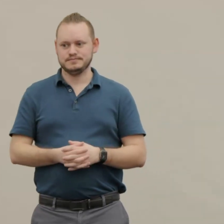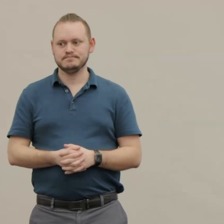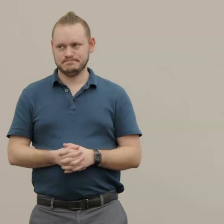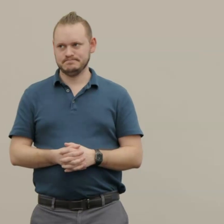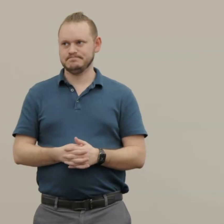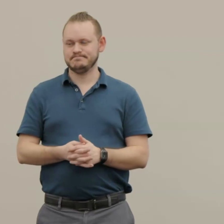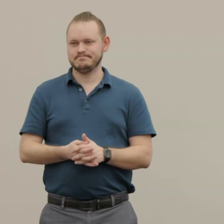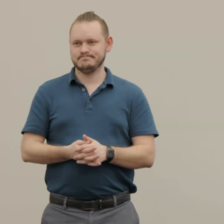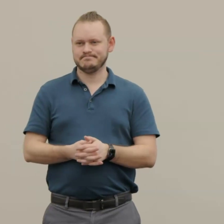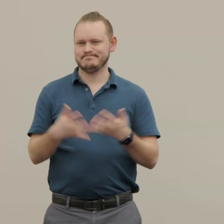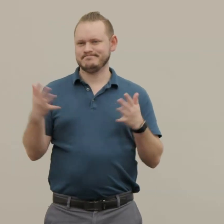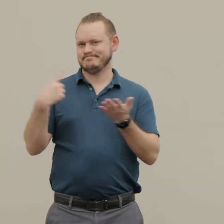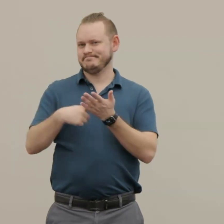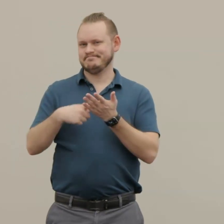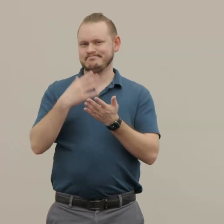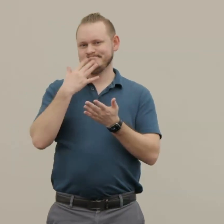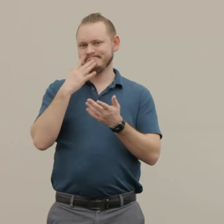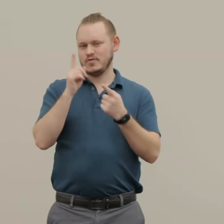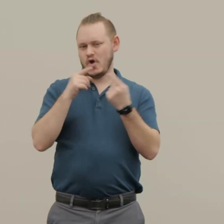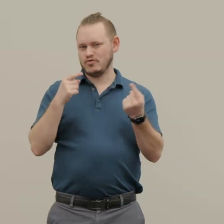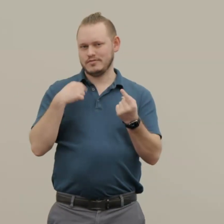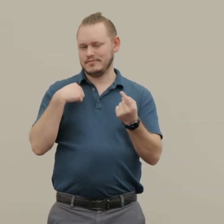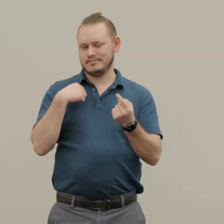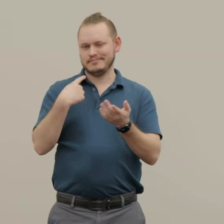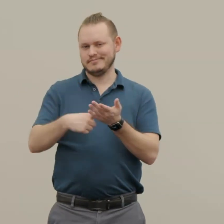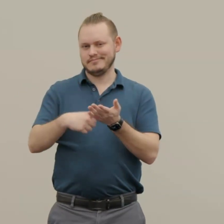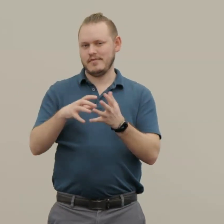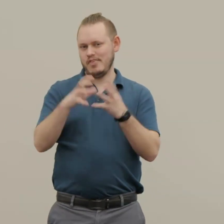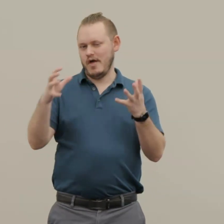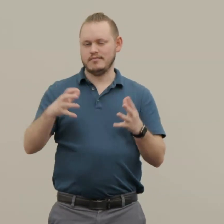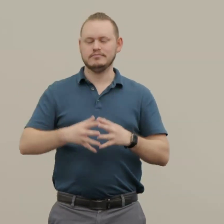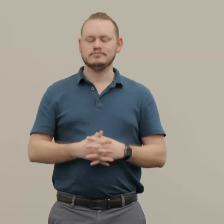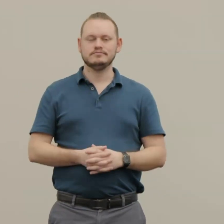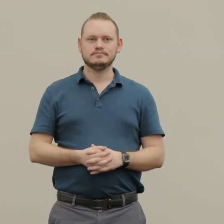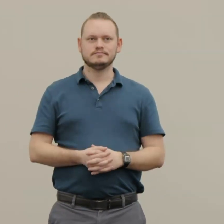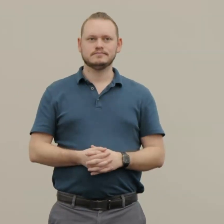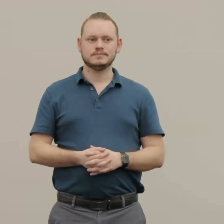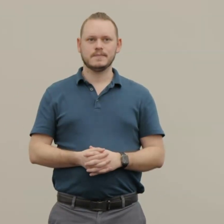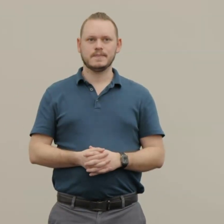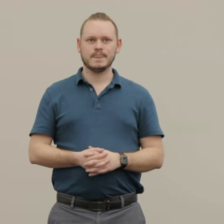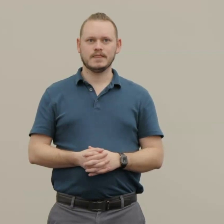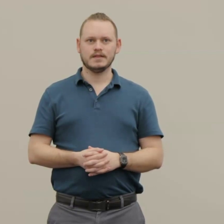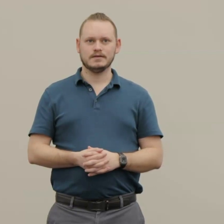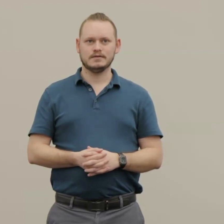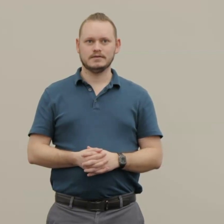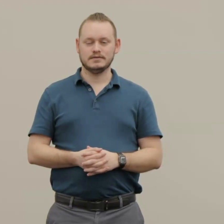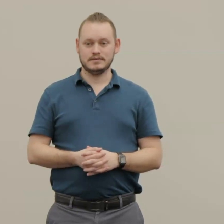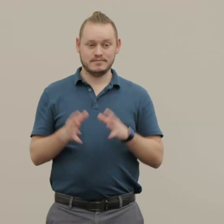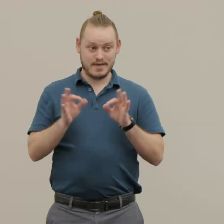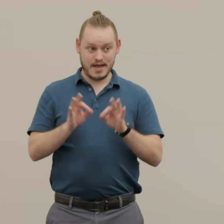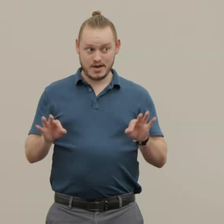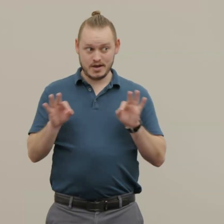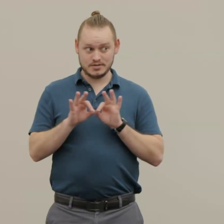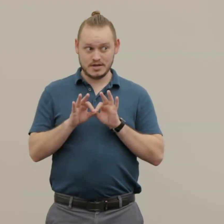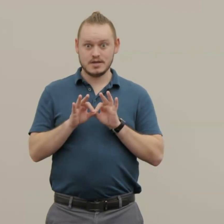I think we've already heard about color contrast, so I won't spend too much time here, but do you really think it